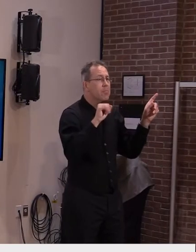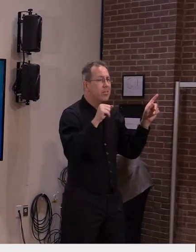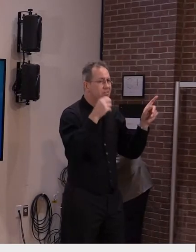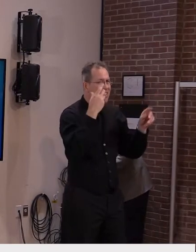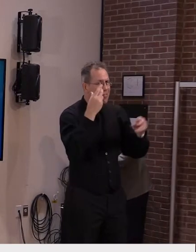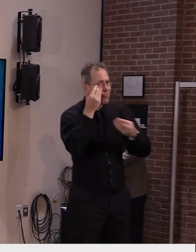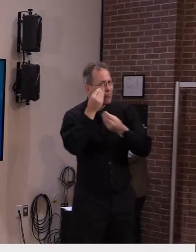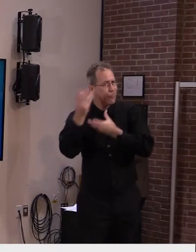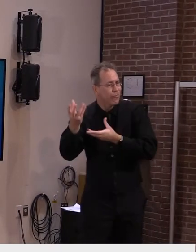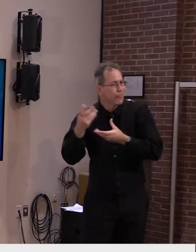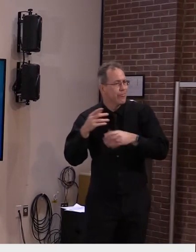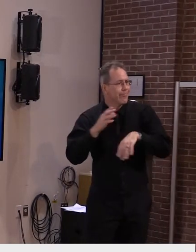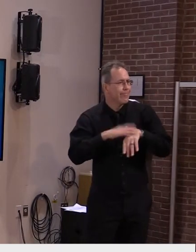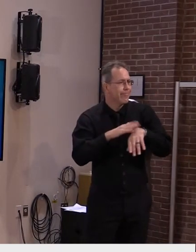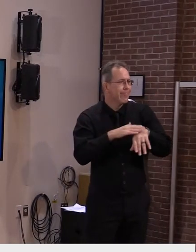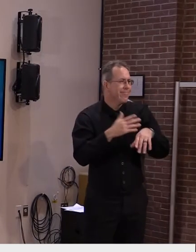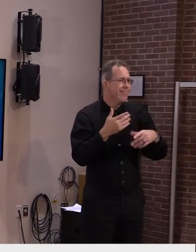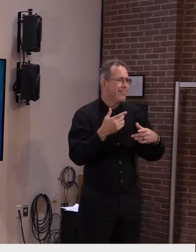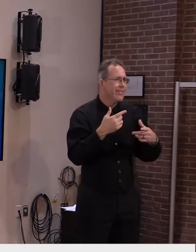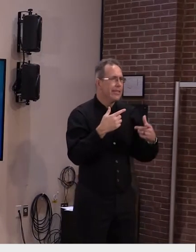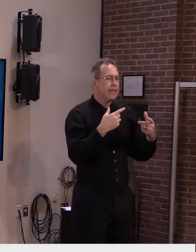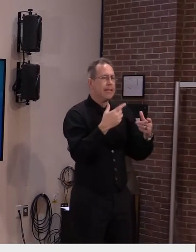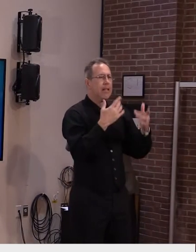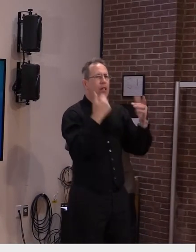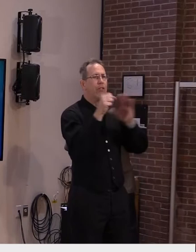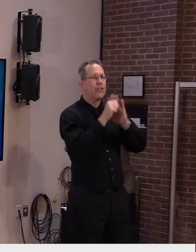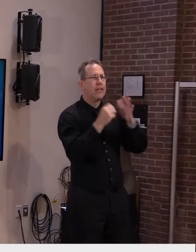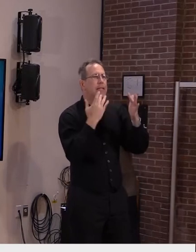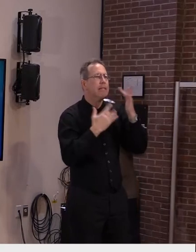so they have to prioritize.